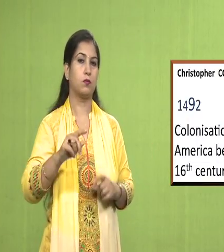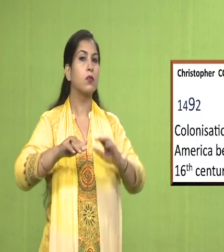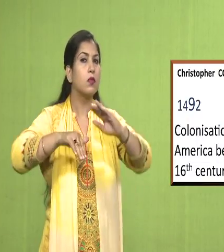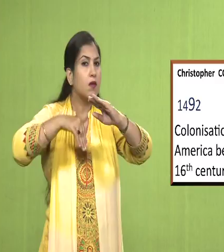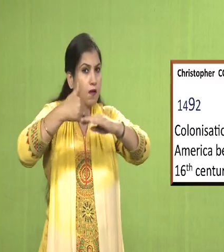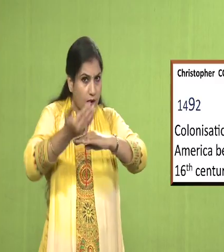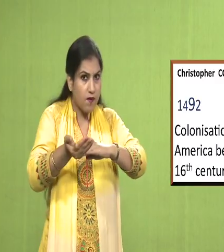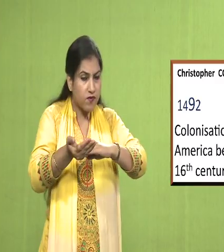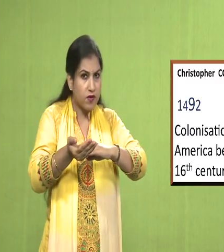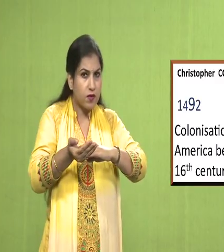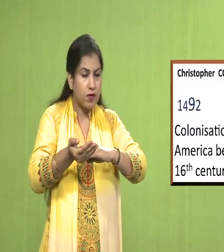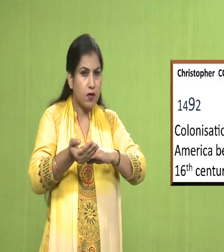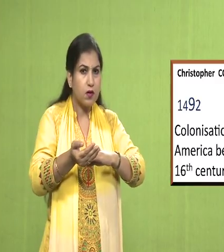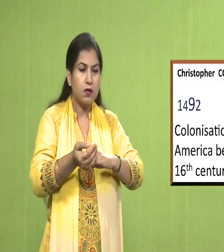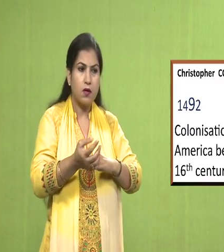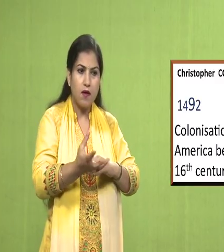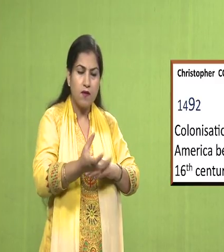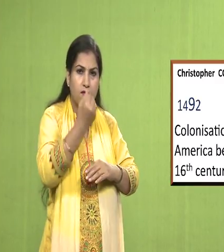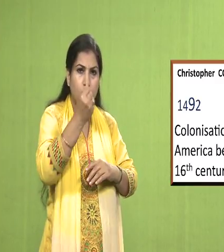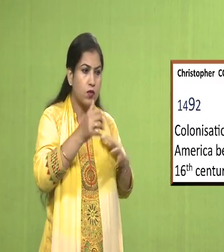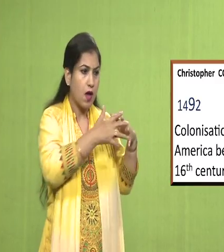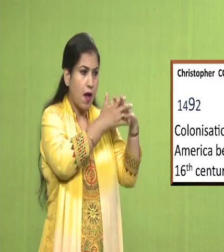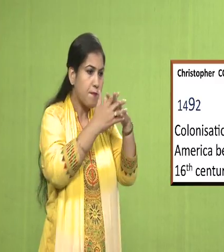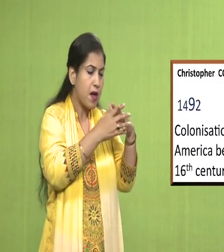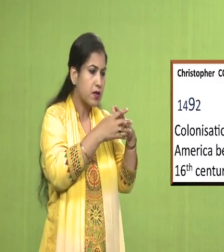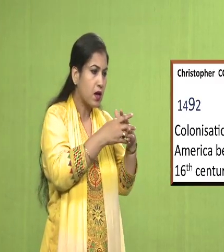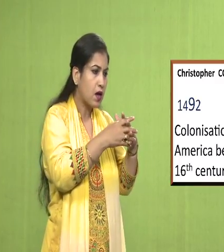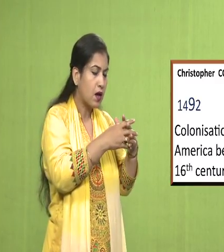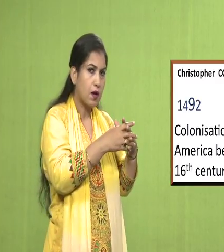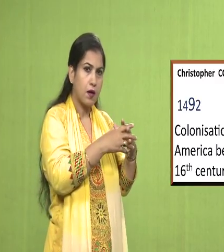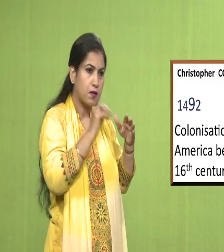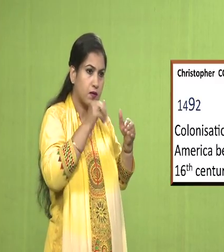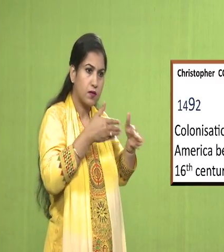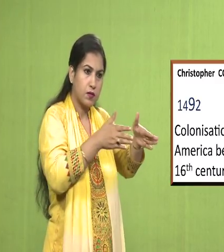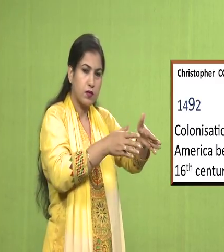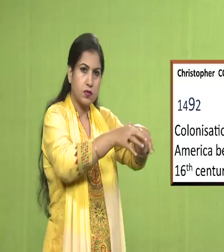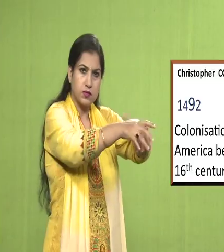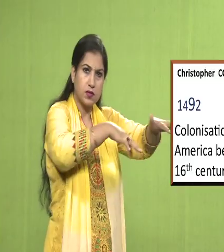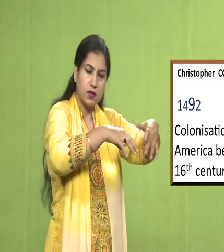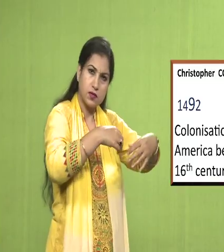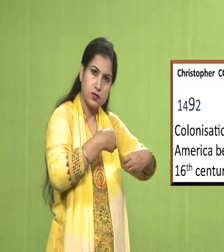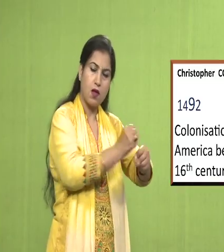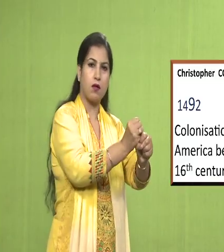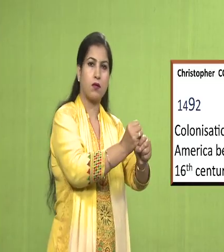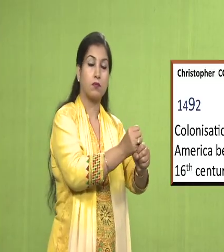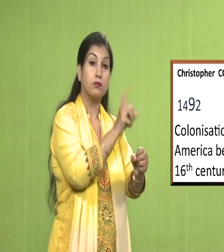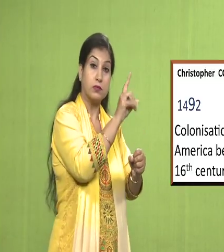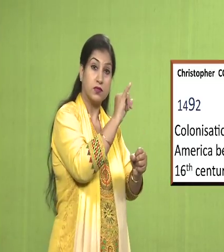After that, the colonization of America began as during 16th century many